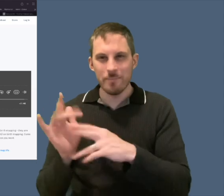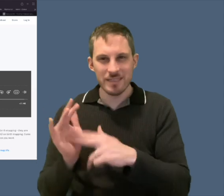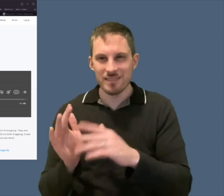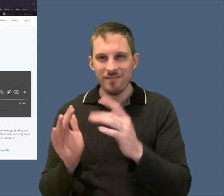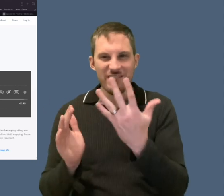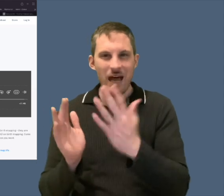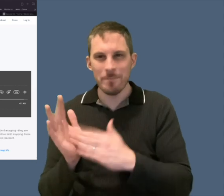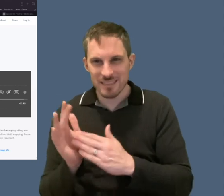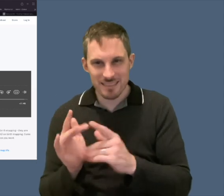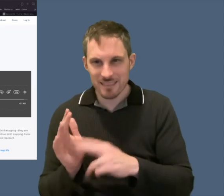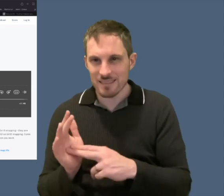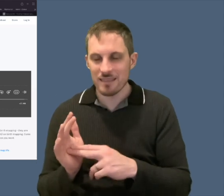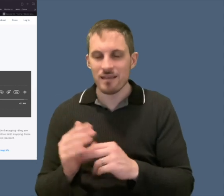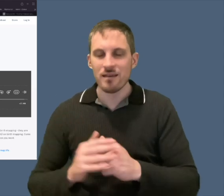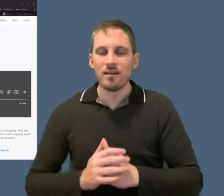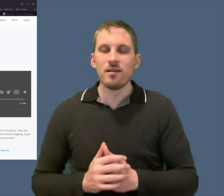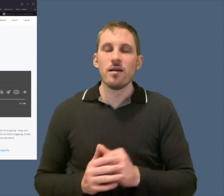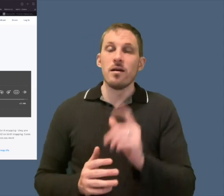Map,